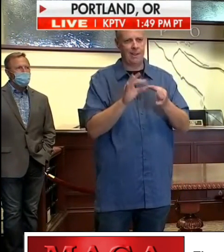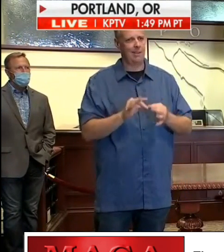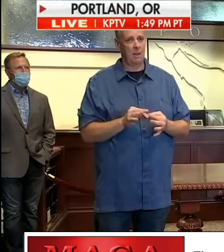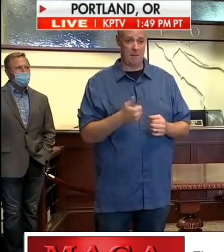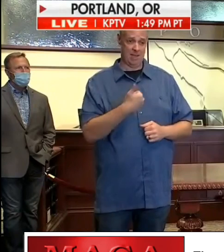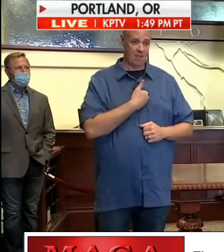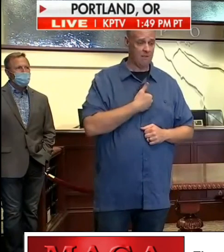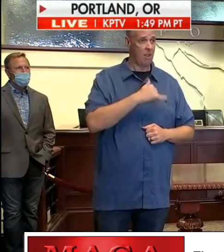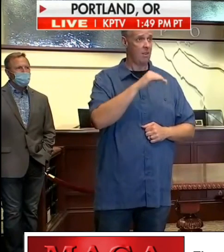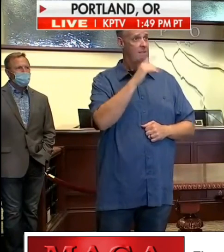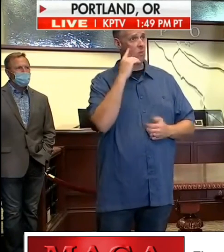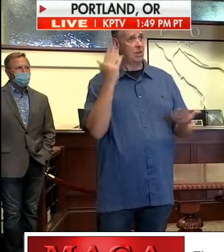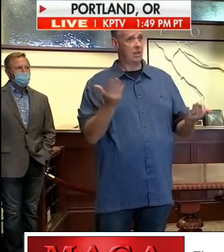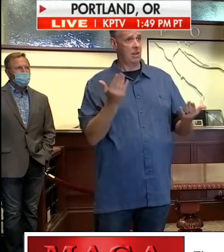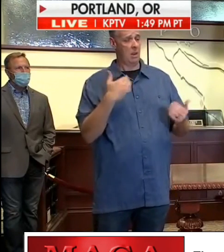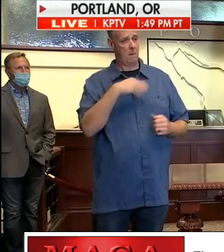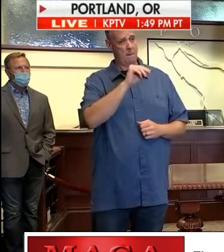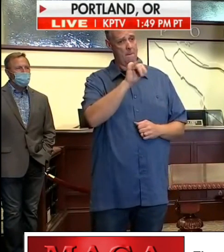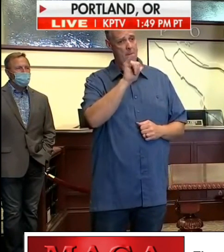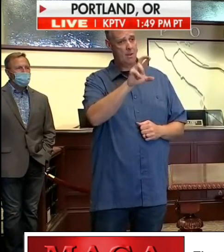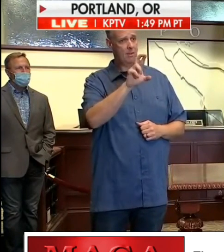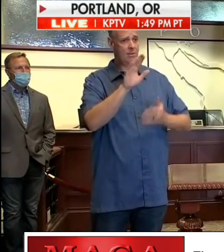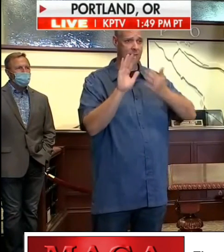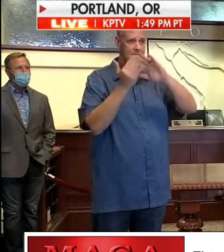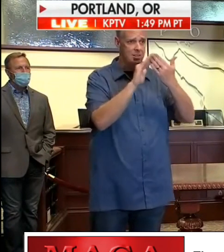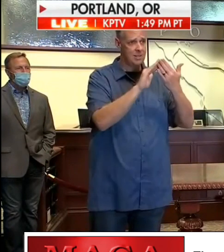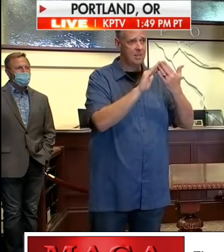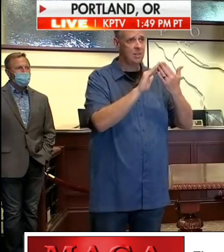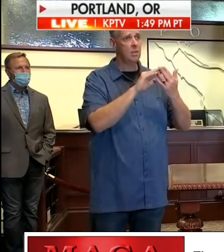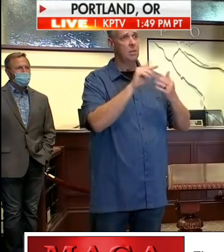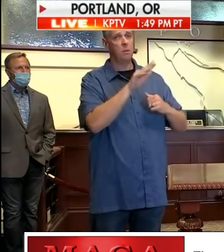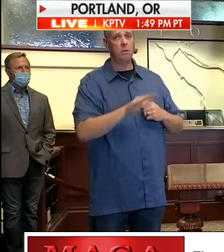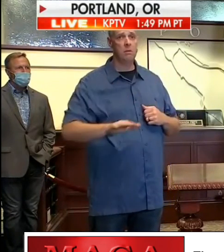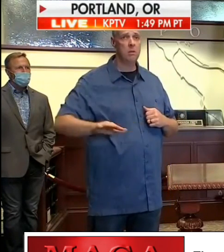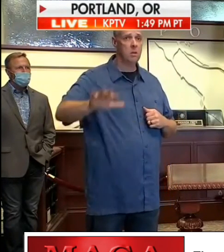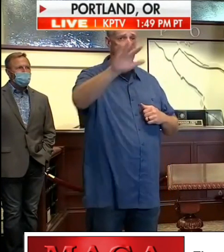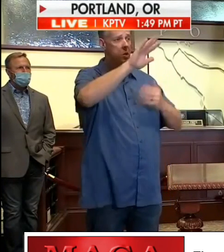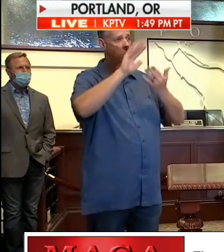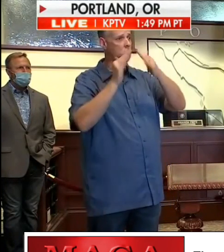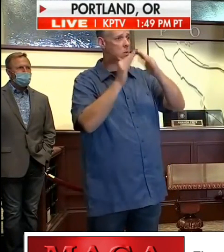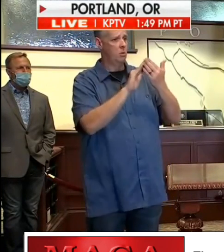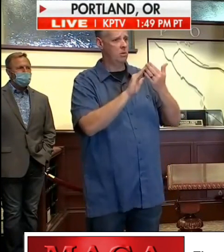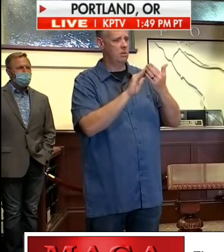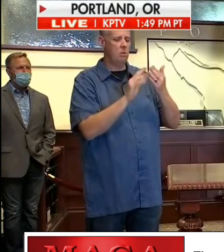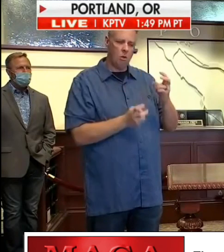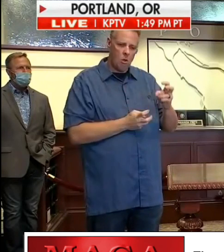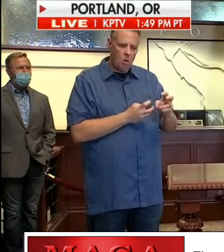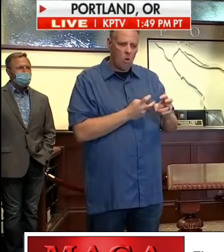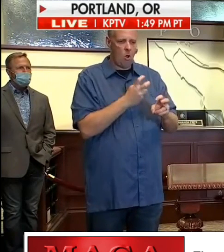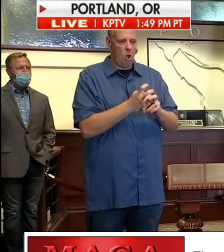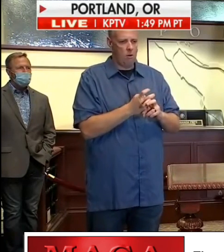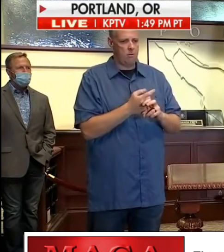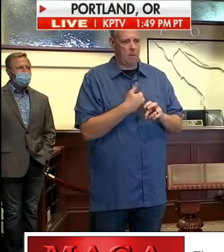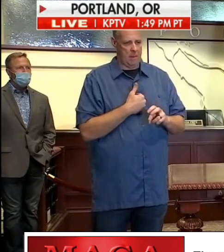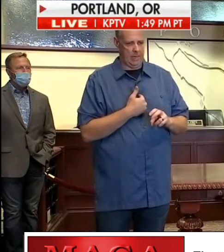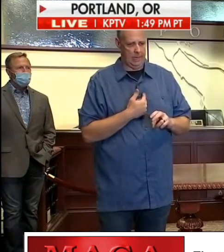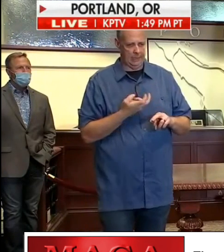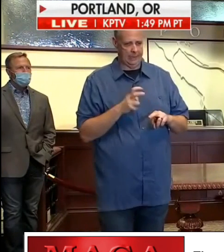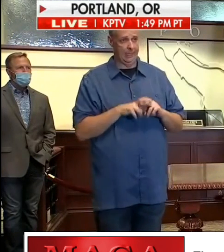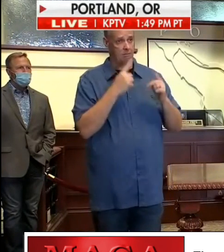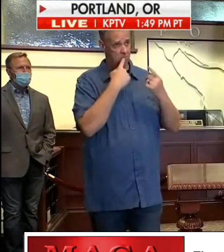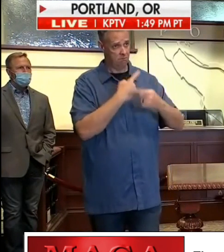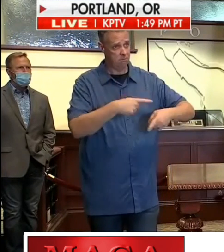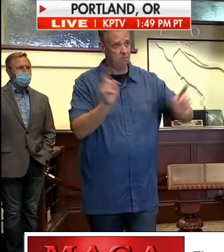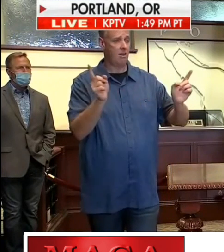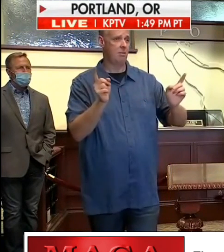individually as the mayor of this city or people in the community at large. It's hard for me to sit here and make that